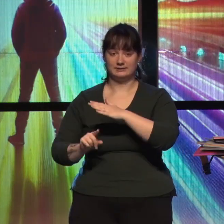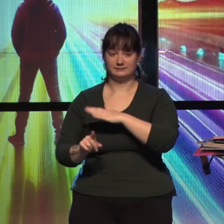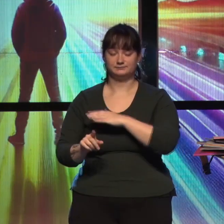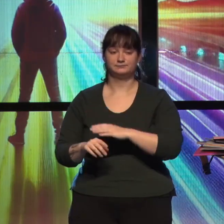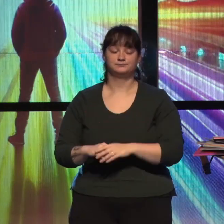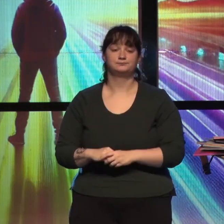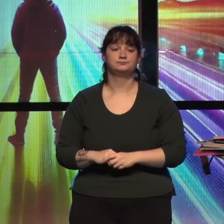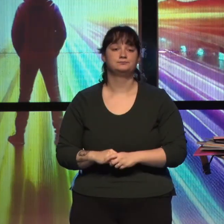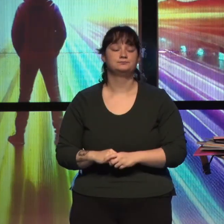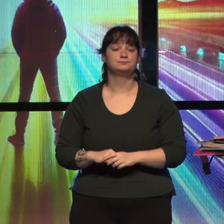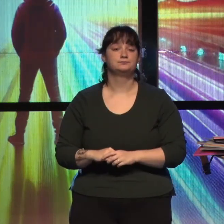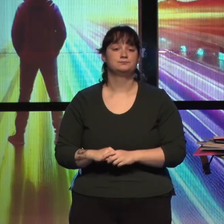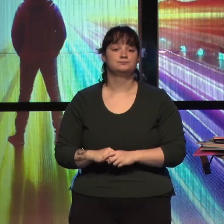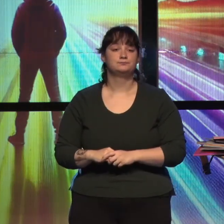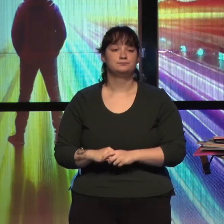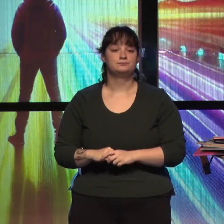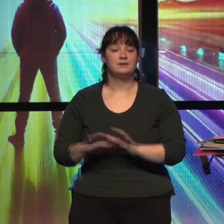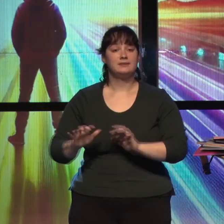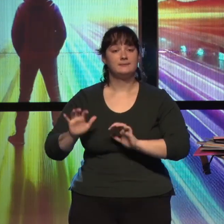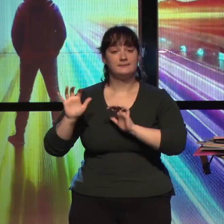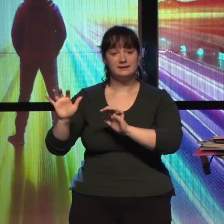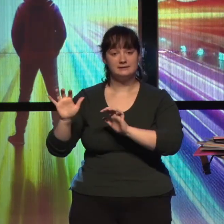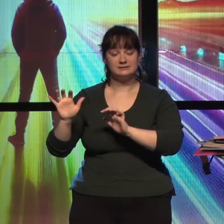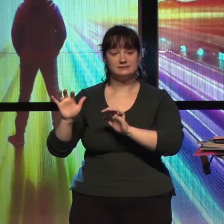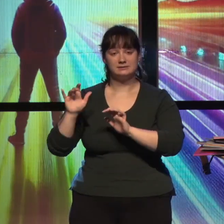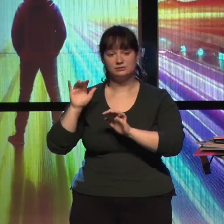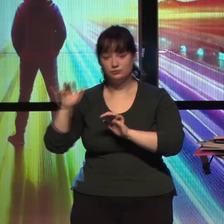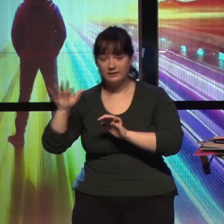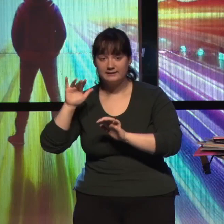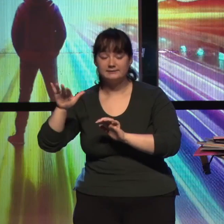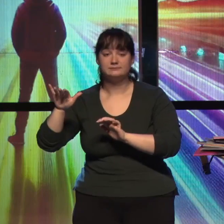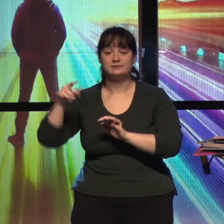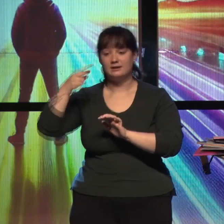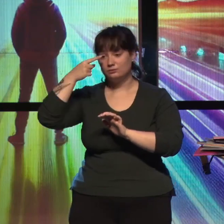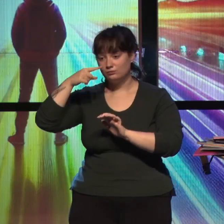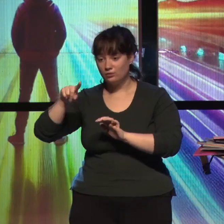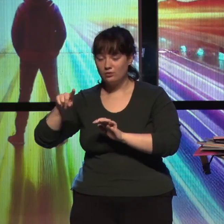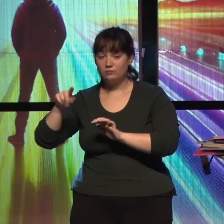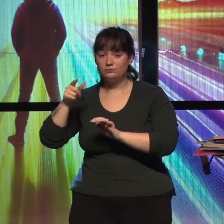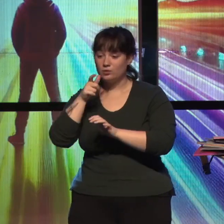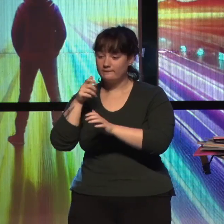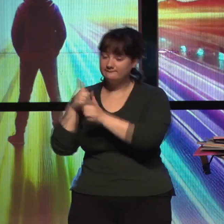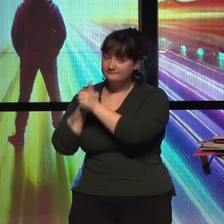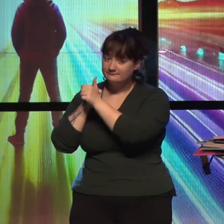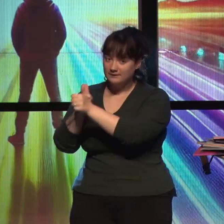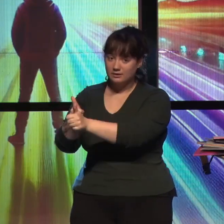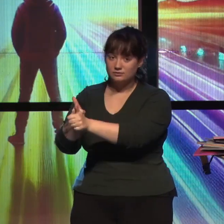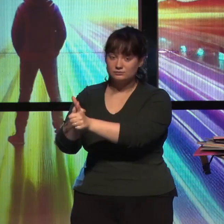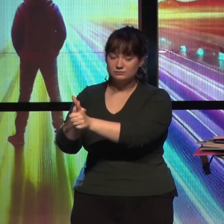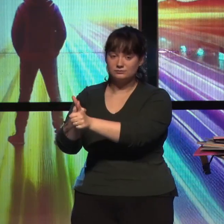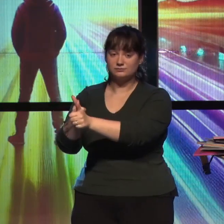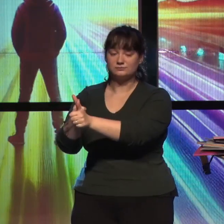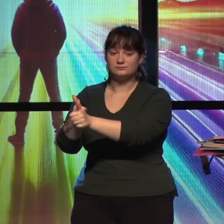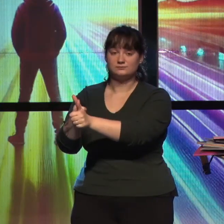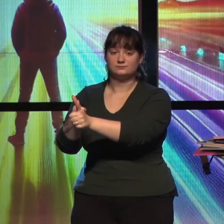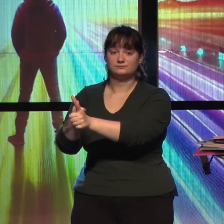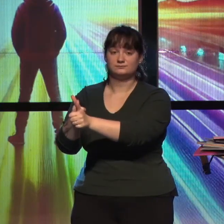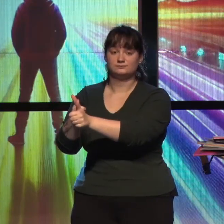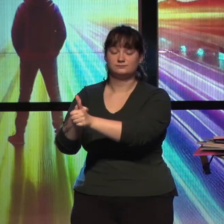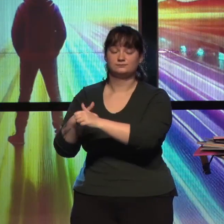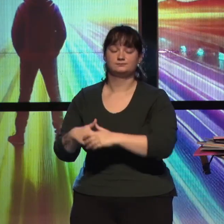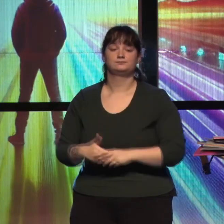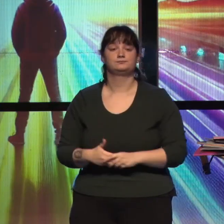The beasts and the dragon, right, and Rome that rides on them, or Babylon, right, they form kind of an unholy